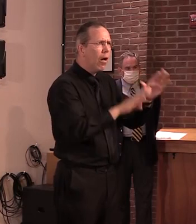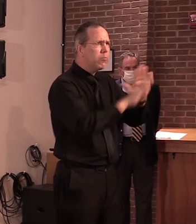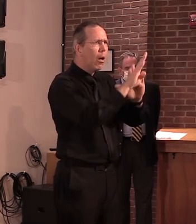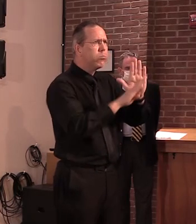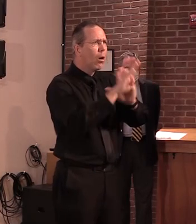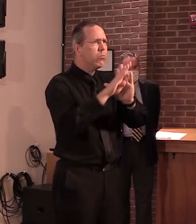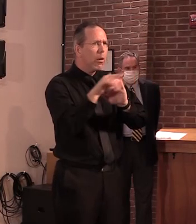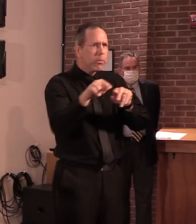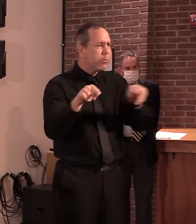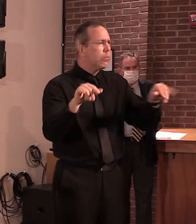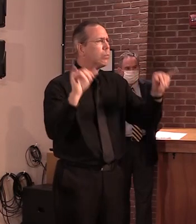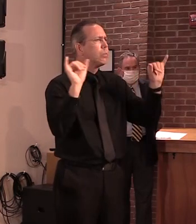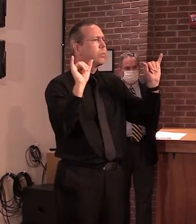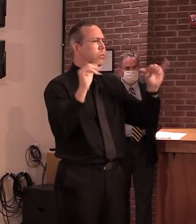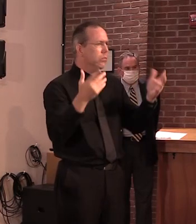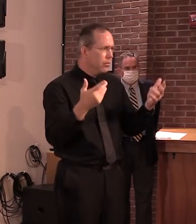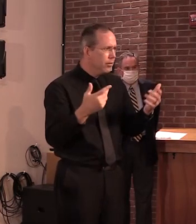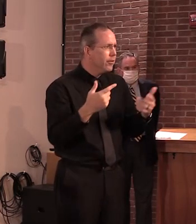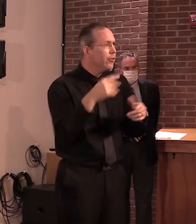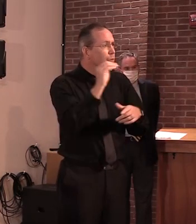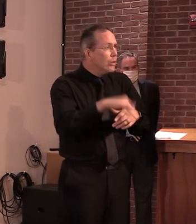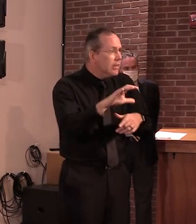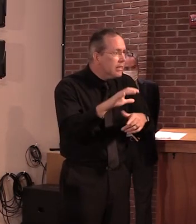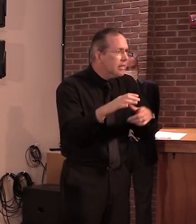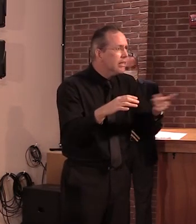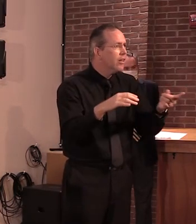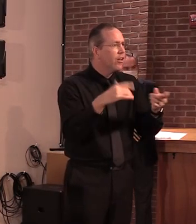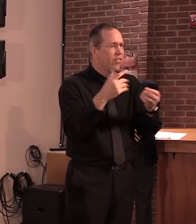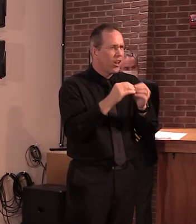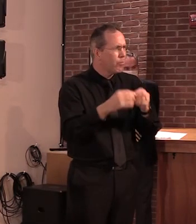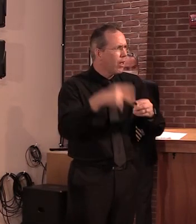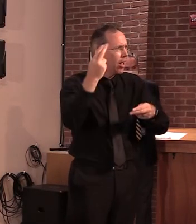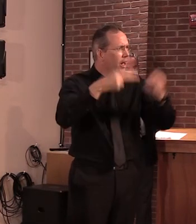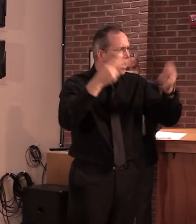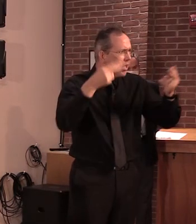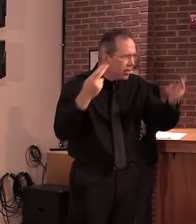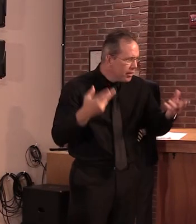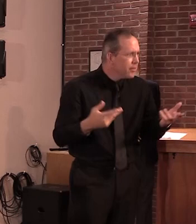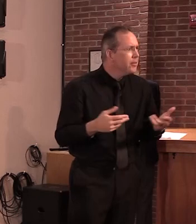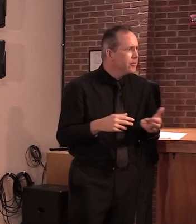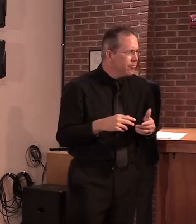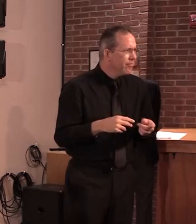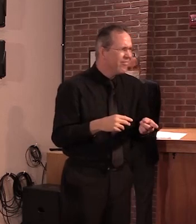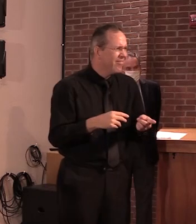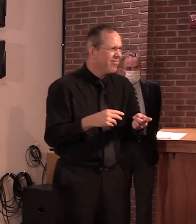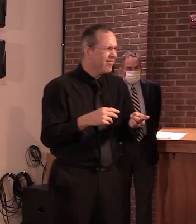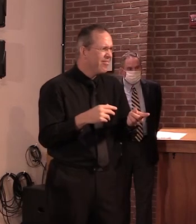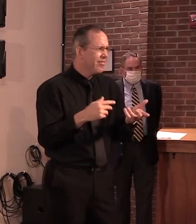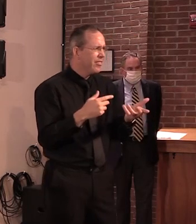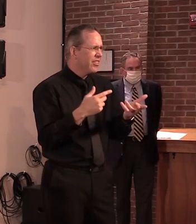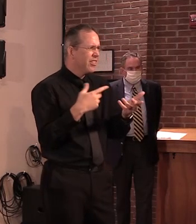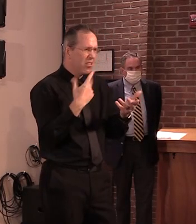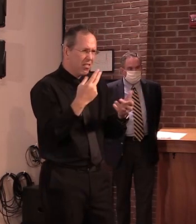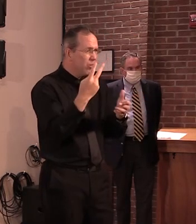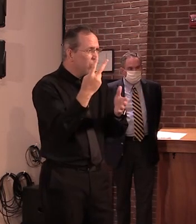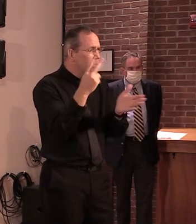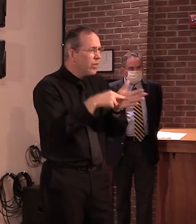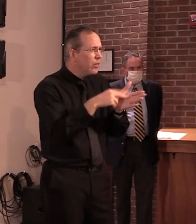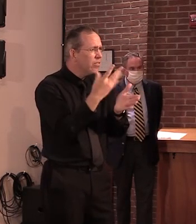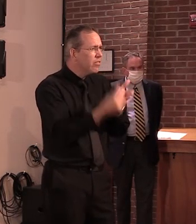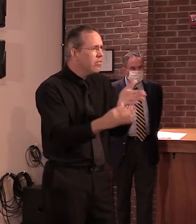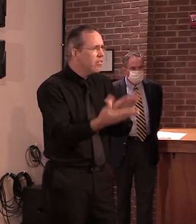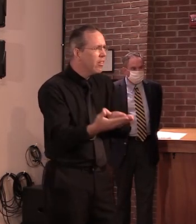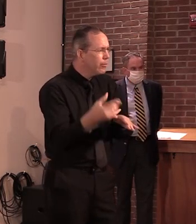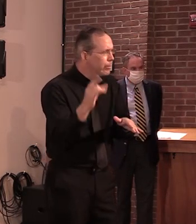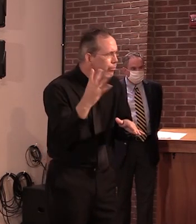in New York City in particular, which is only a 5-hour drive. So we're not immune to that. But the